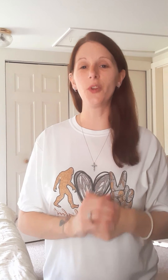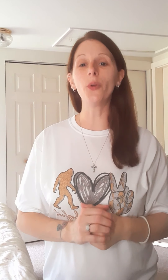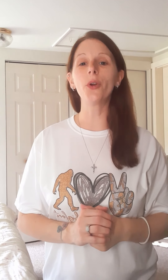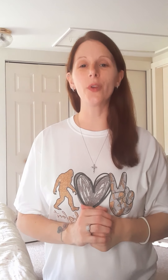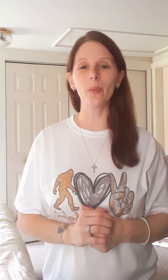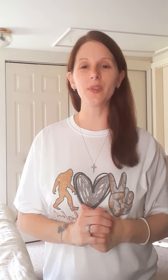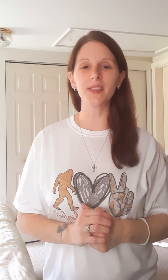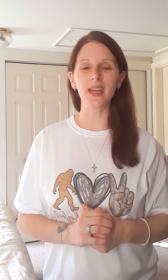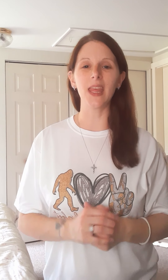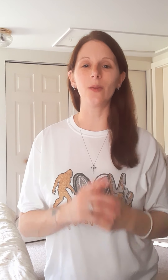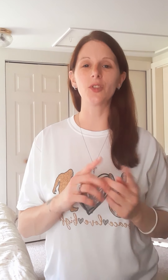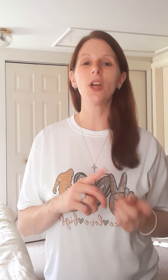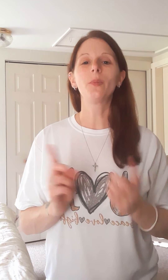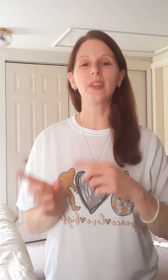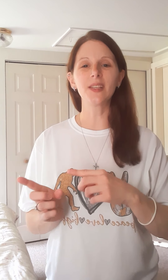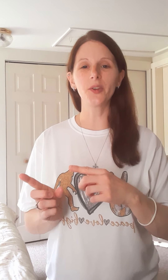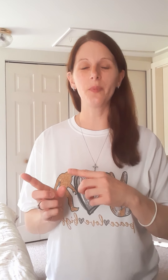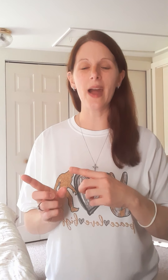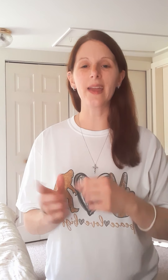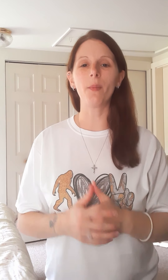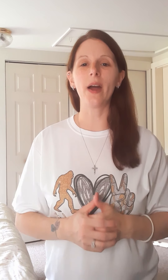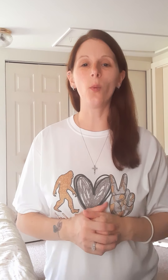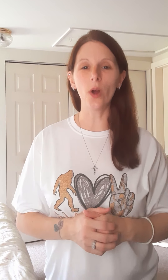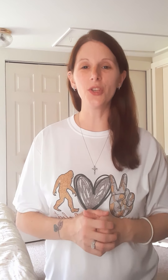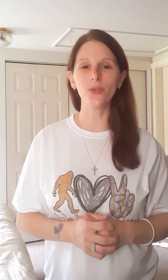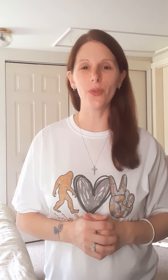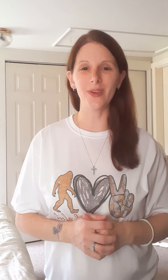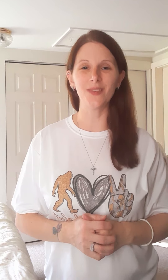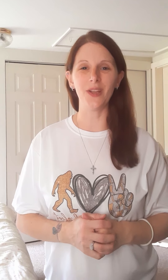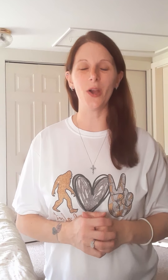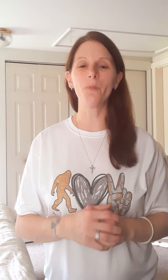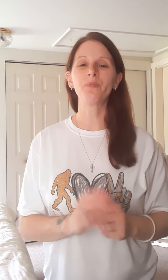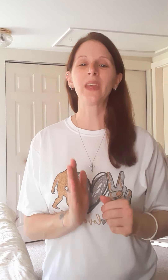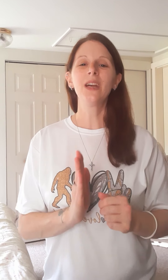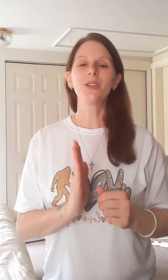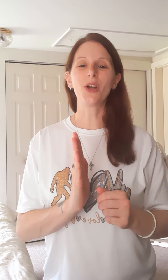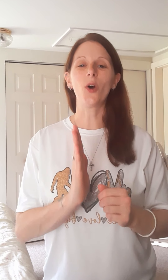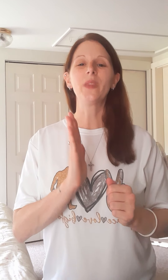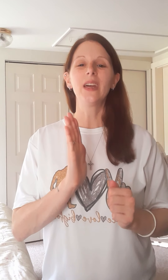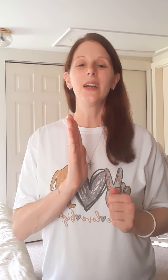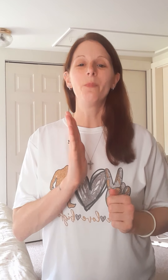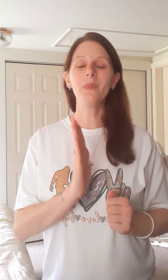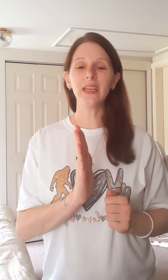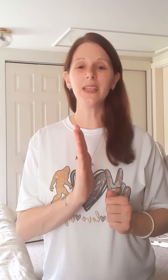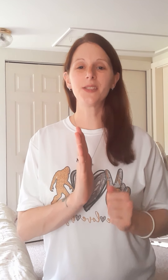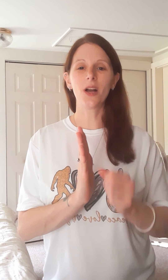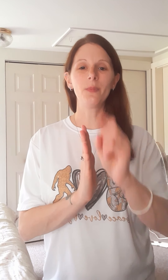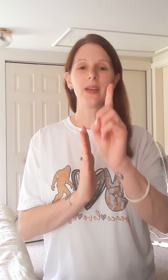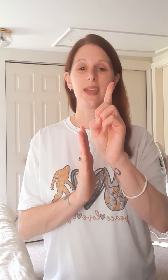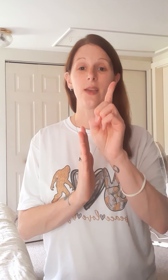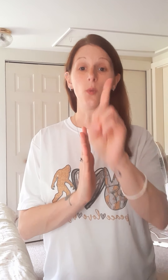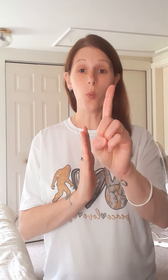don't know your numbers in sign language, please look back at my 1, 2, 3s video. So minute is done by saying 1